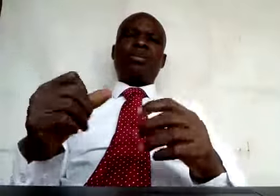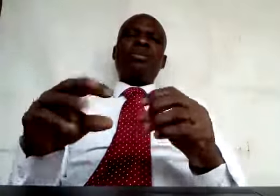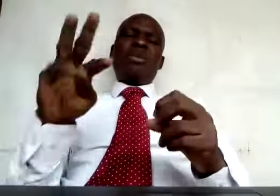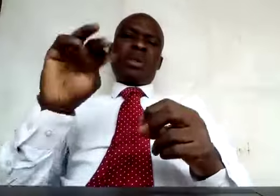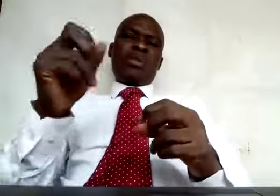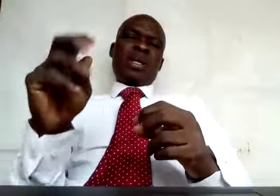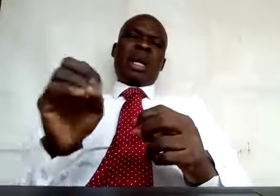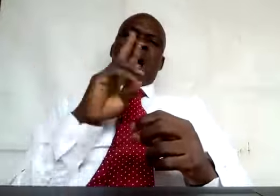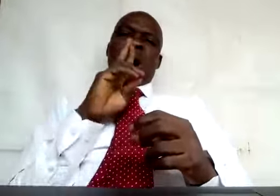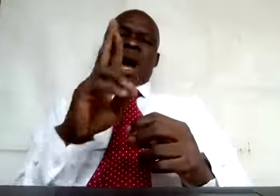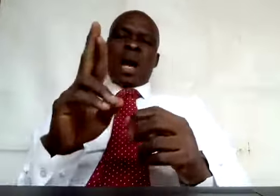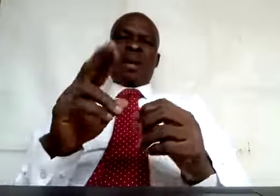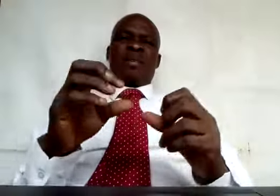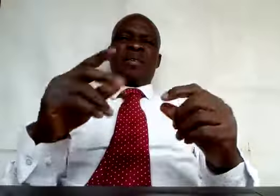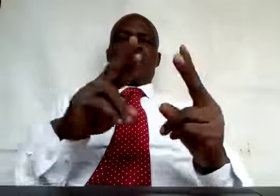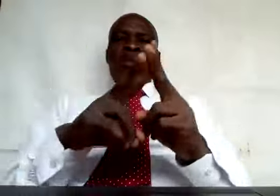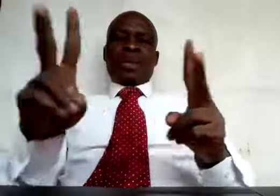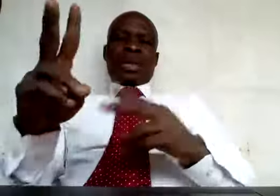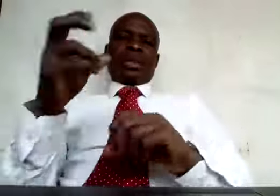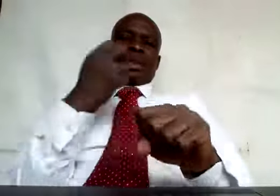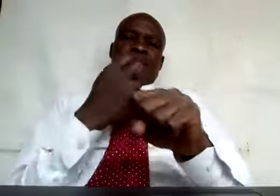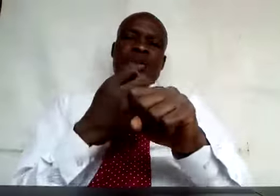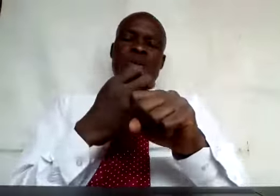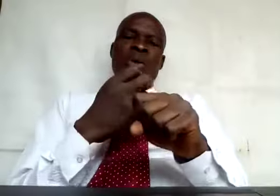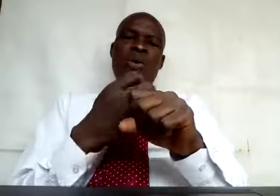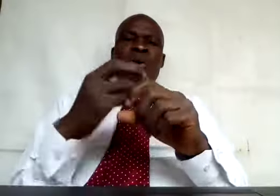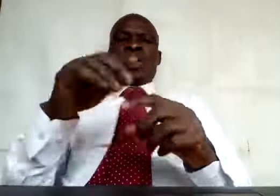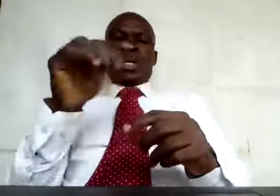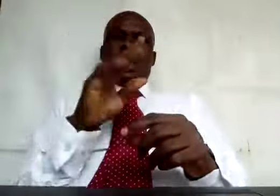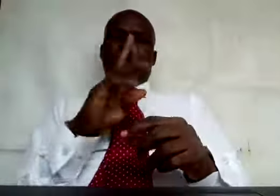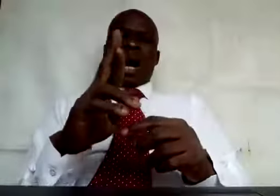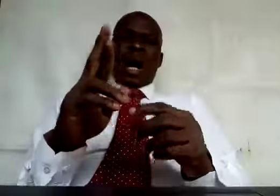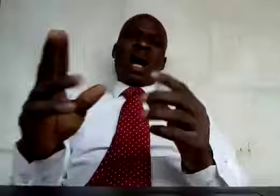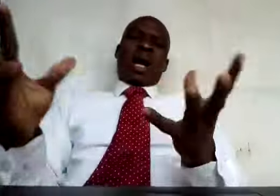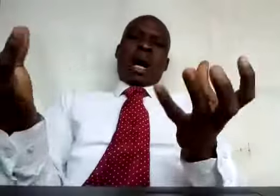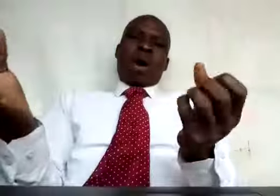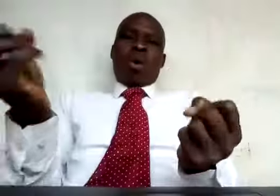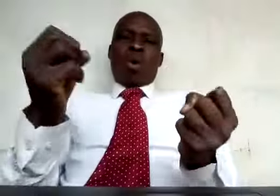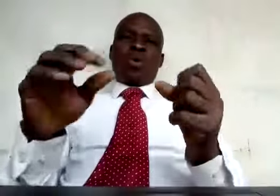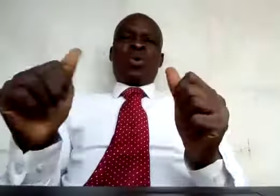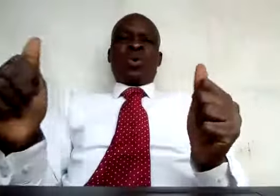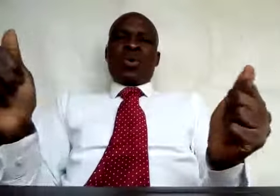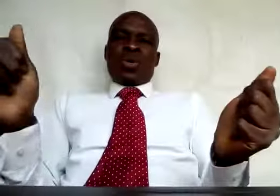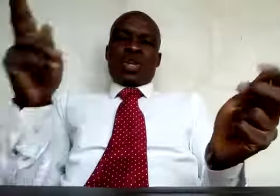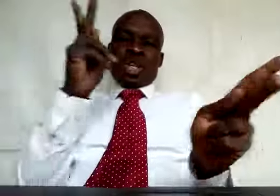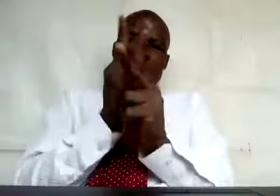Metals are strong, that is, they can hold heavy loads without breaking.